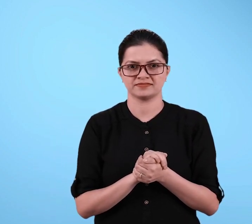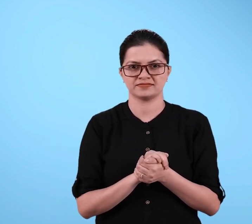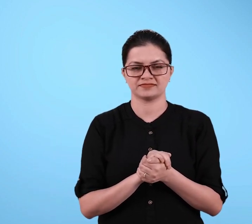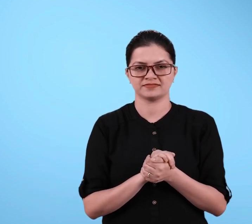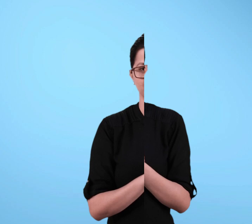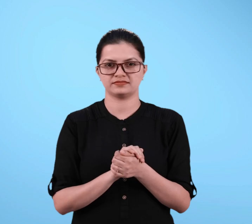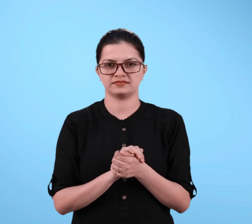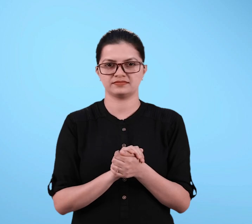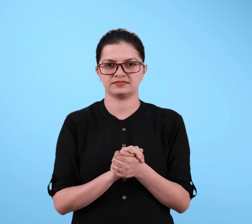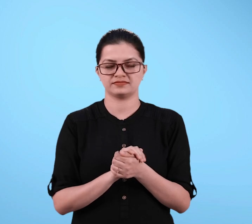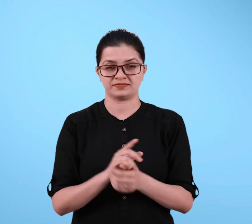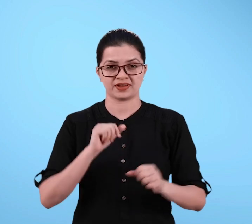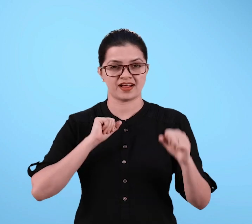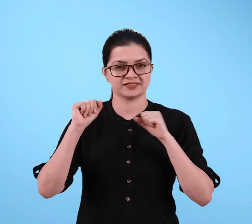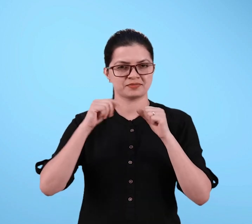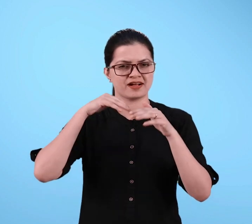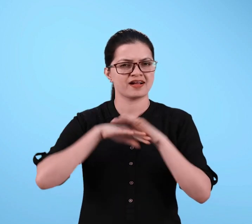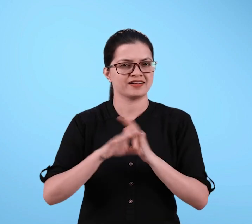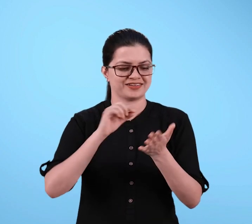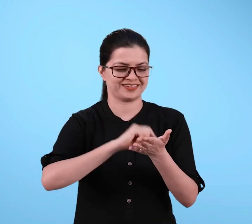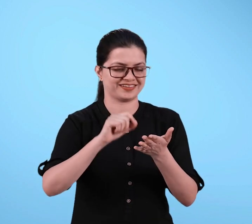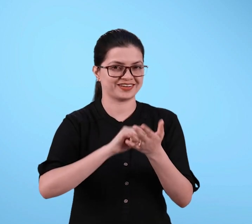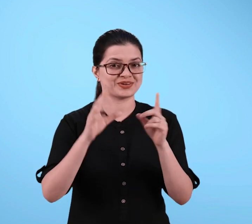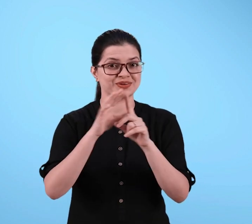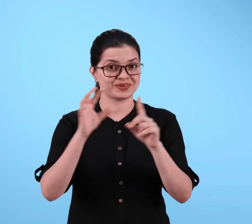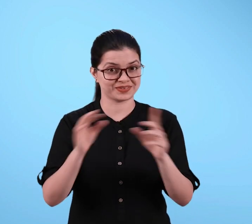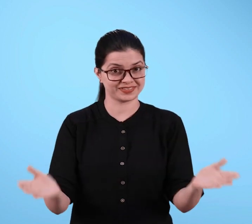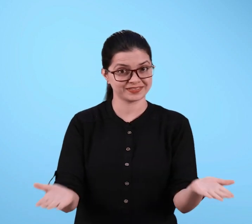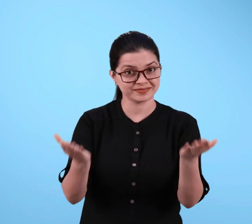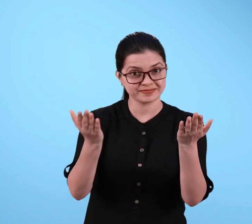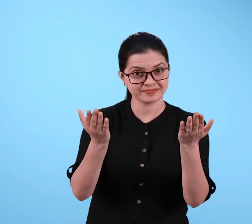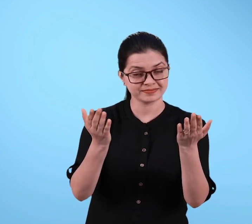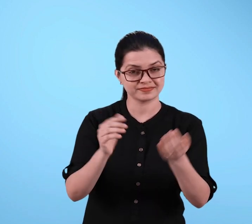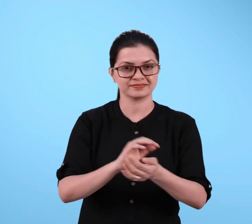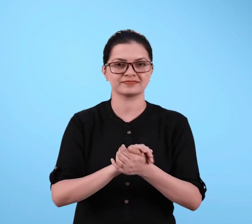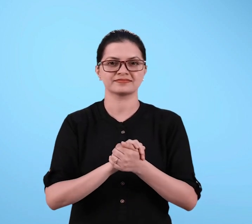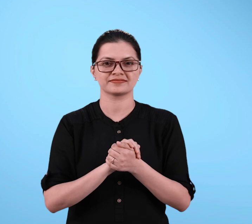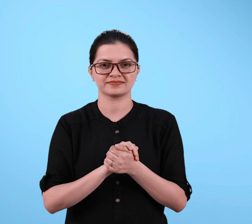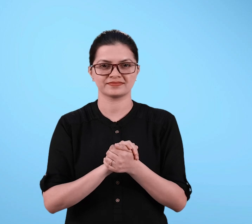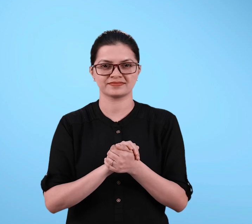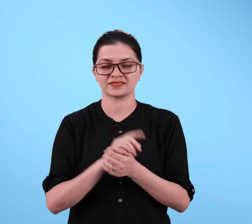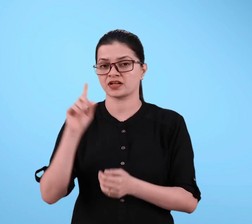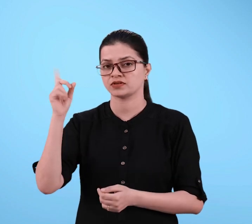are exercises. Exercises. Classify the following fibers as natural or 1.